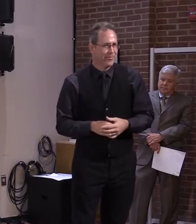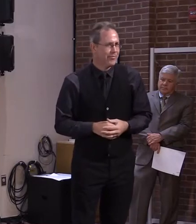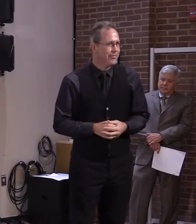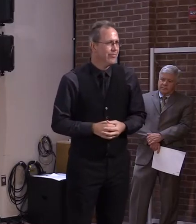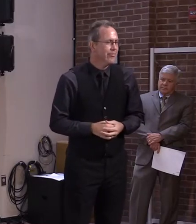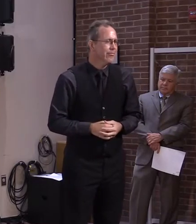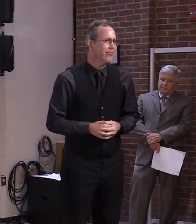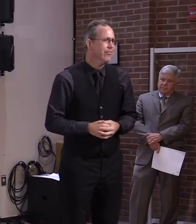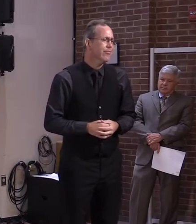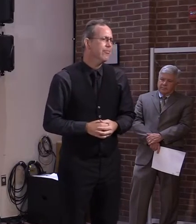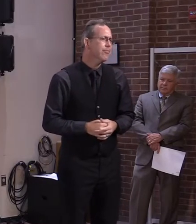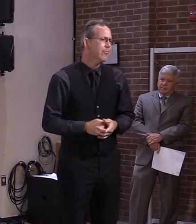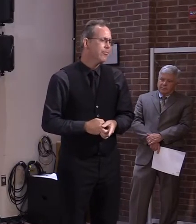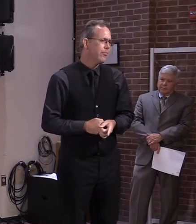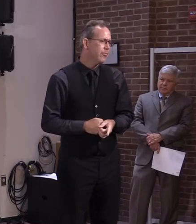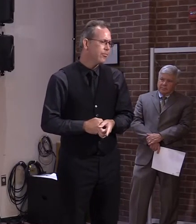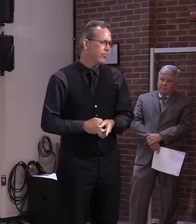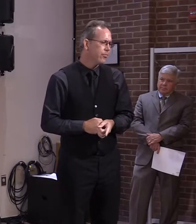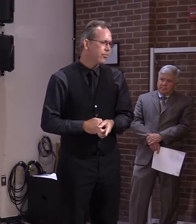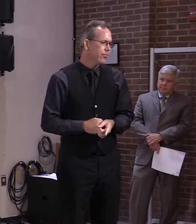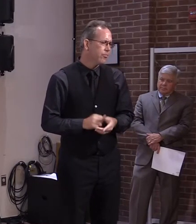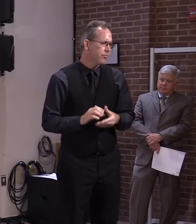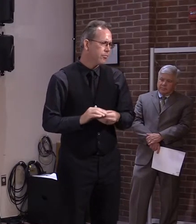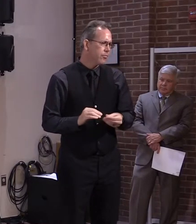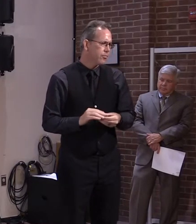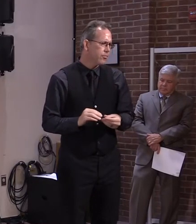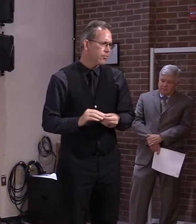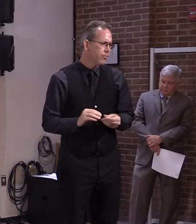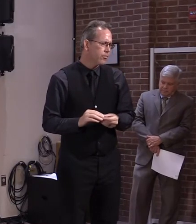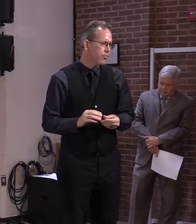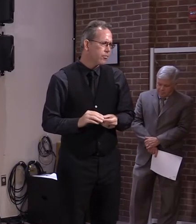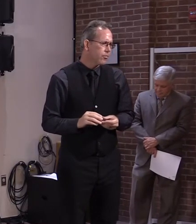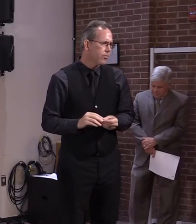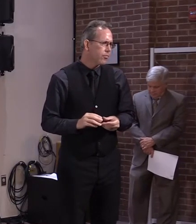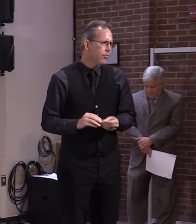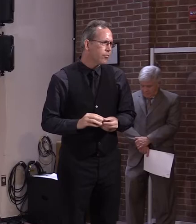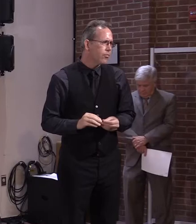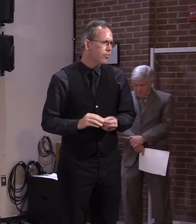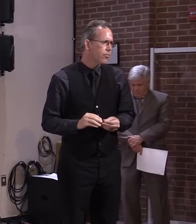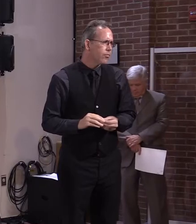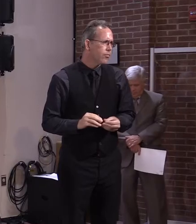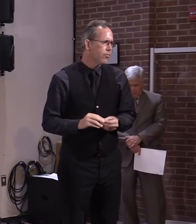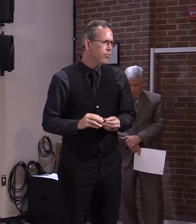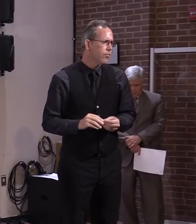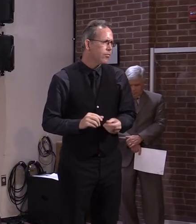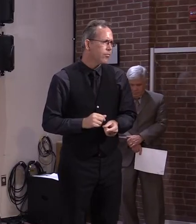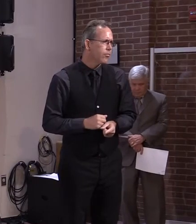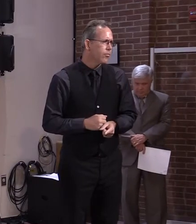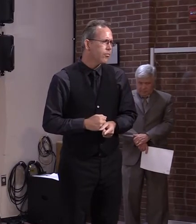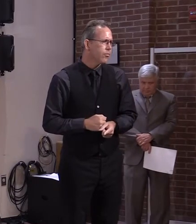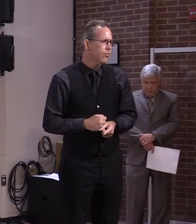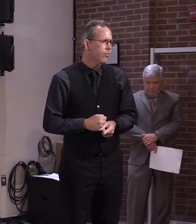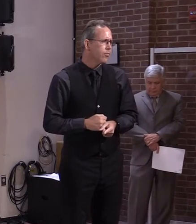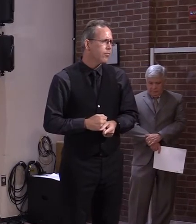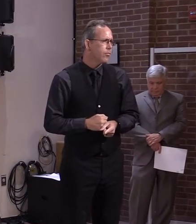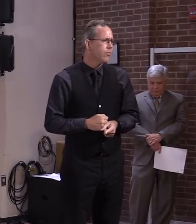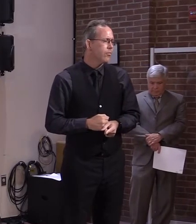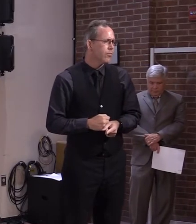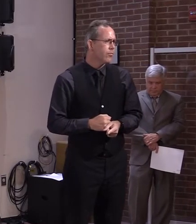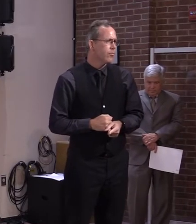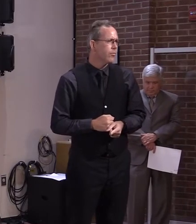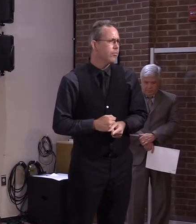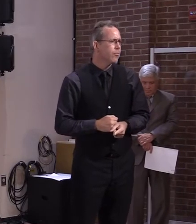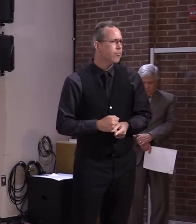When the governor's changed in New York recently, suddenly 13,000